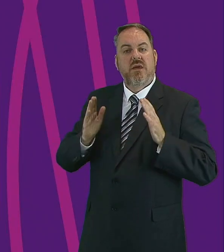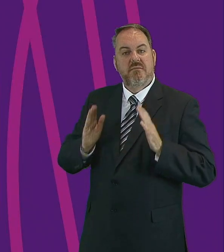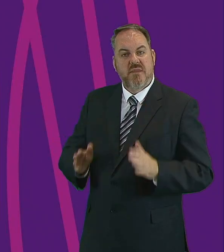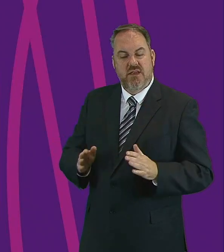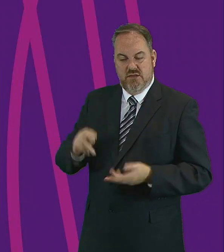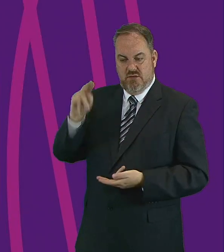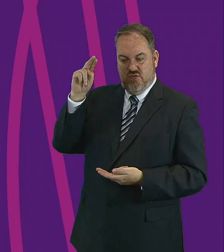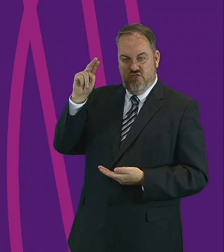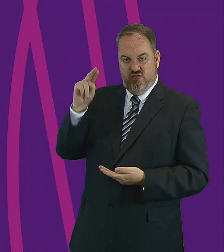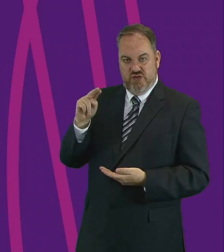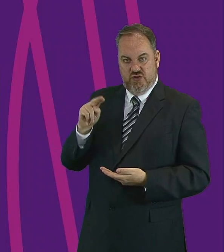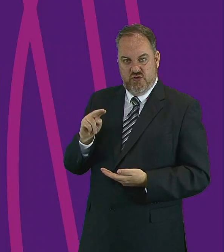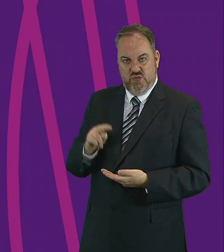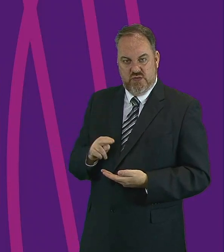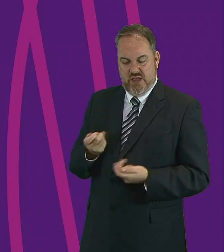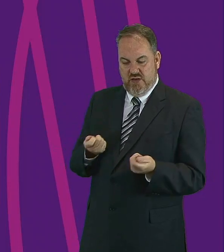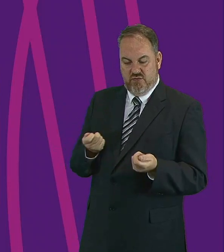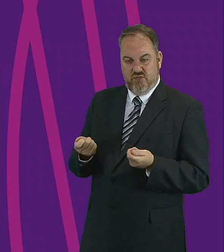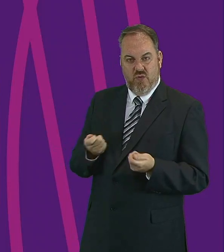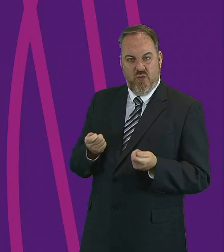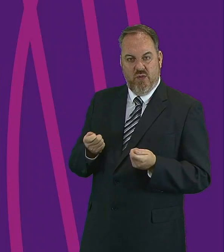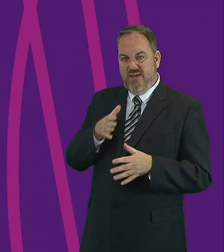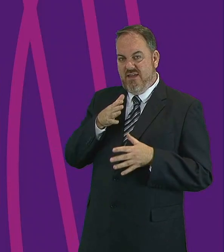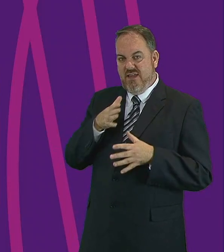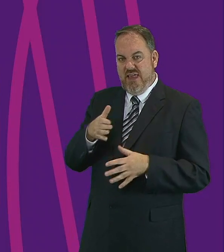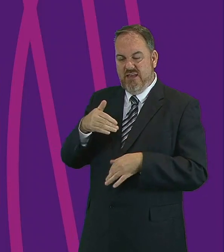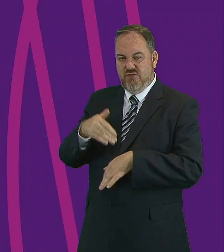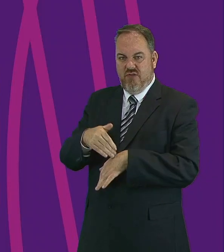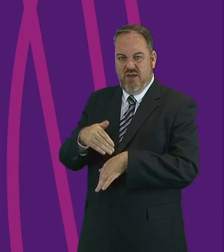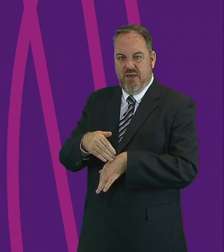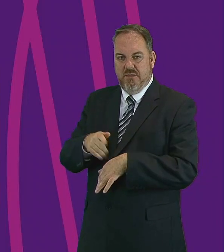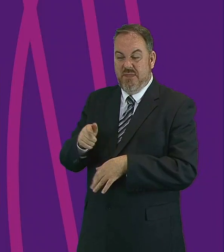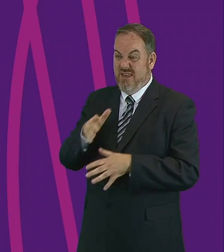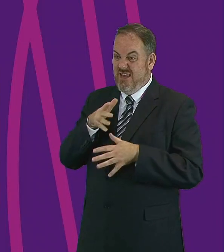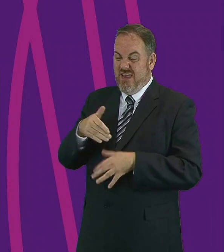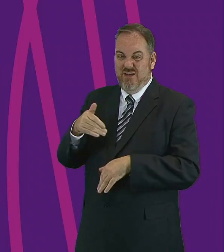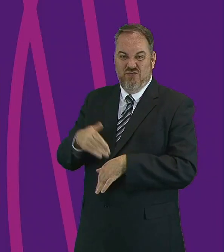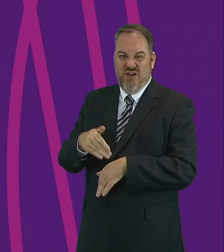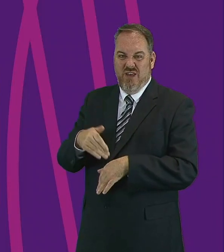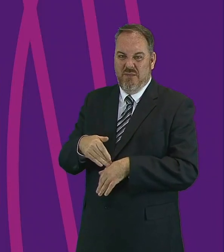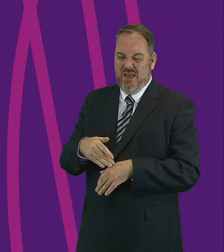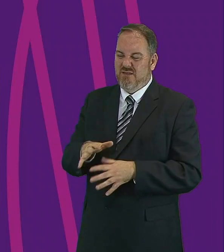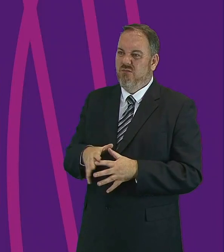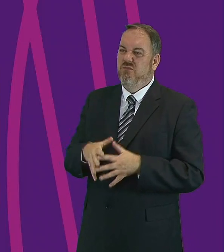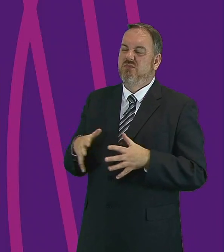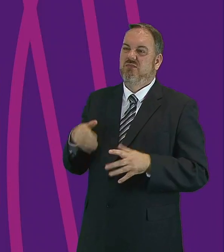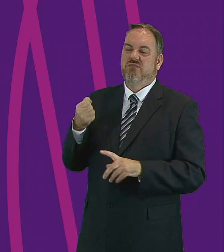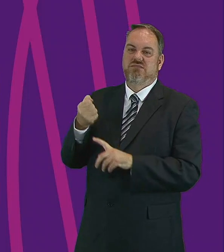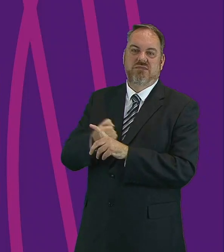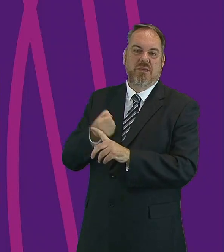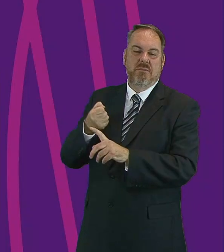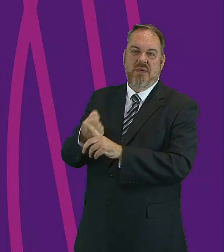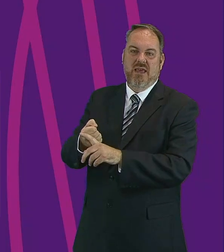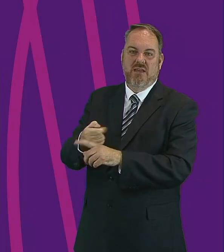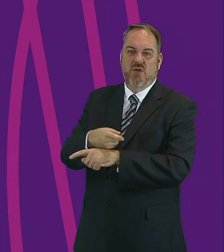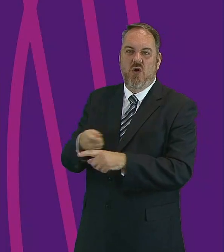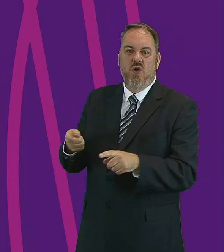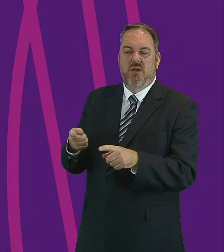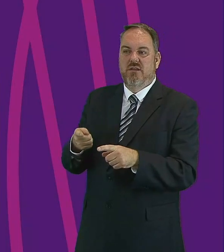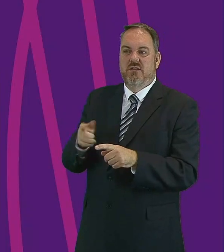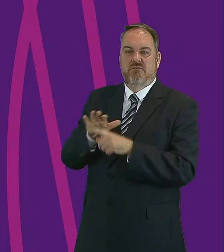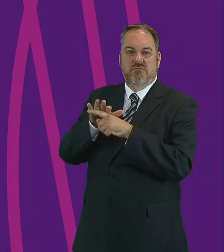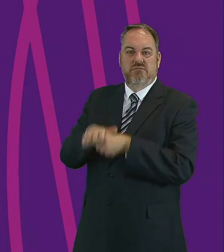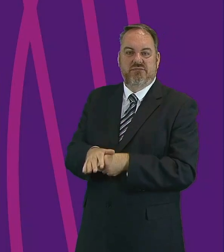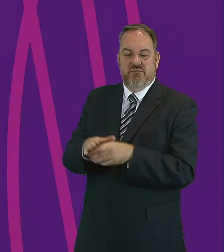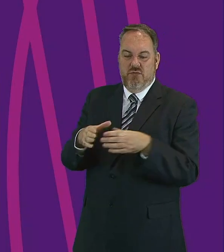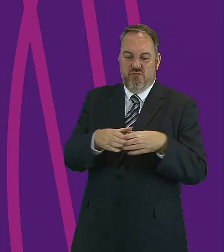crime, because the pernicious impact on often already disadvantaged groups of hate crime is unacceptable, and